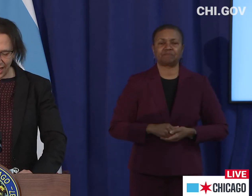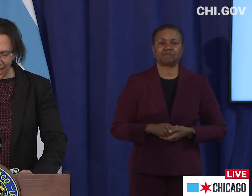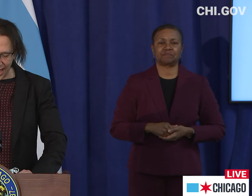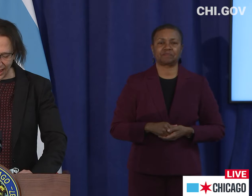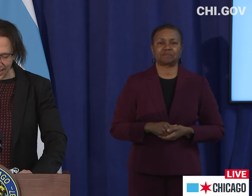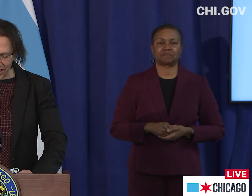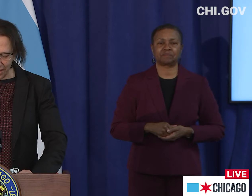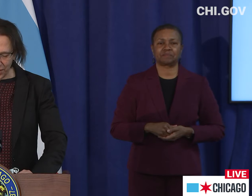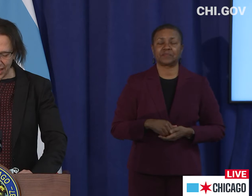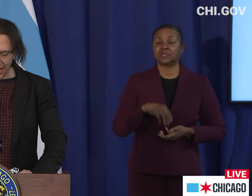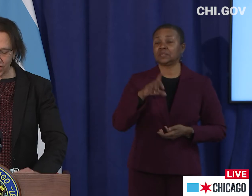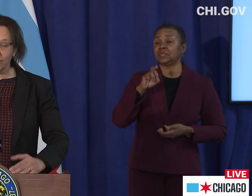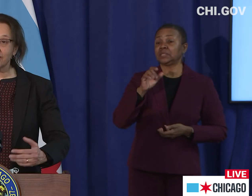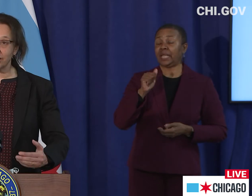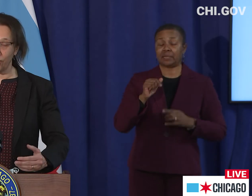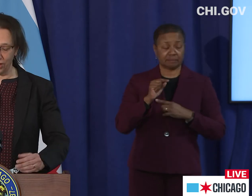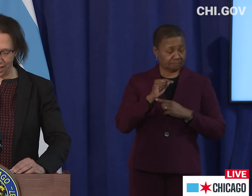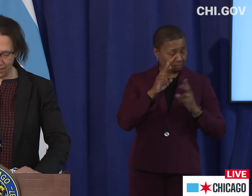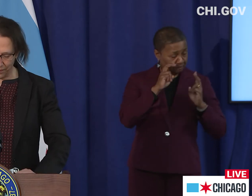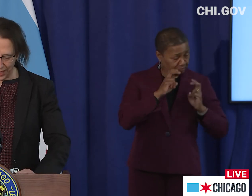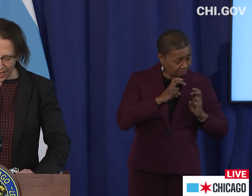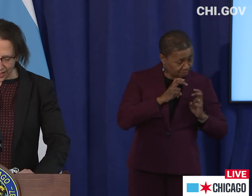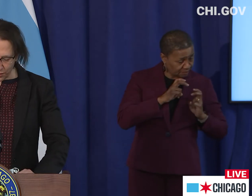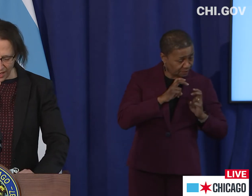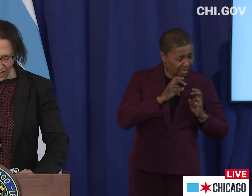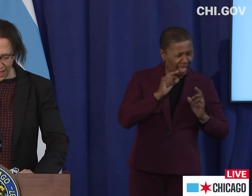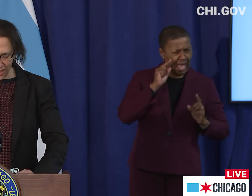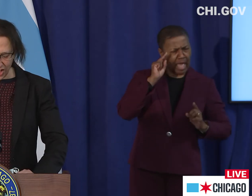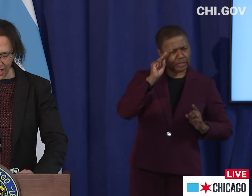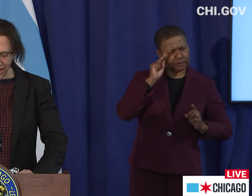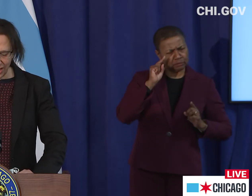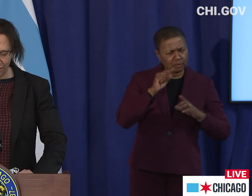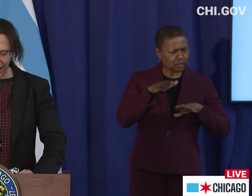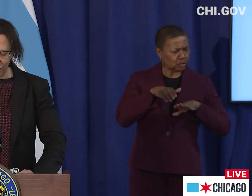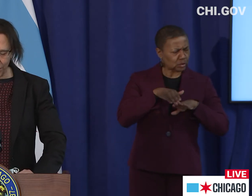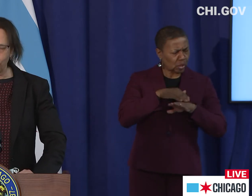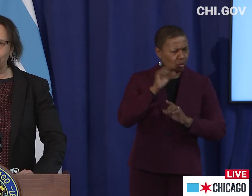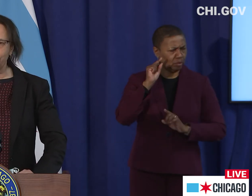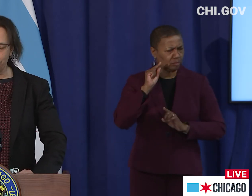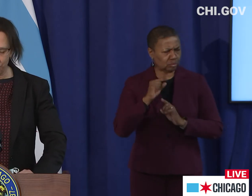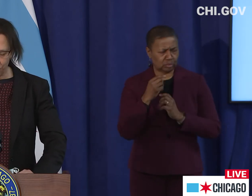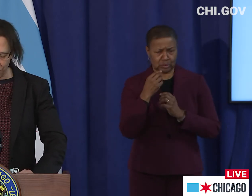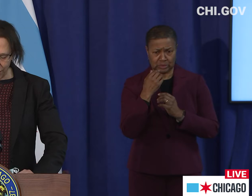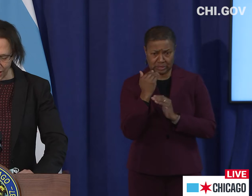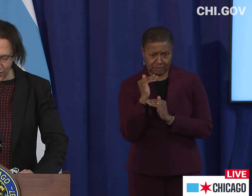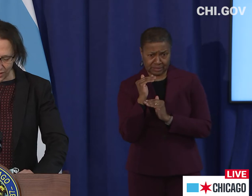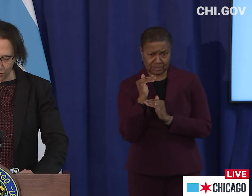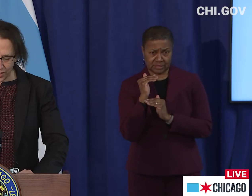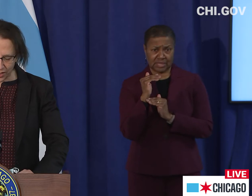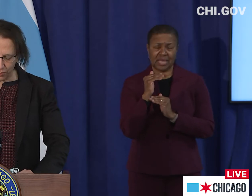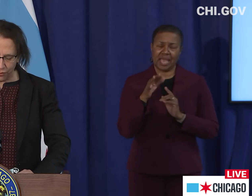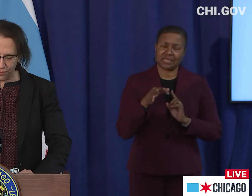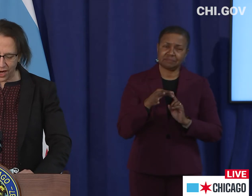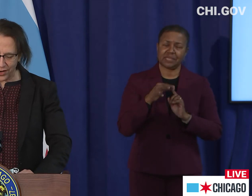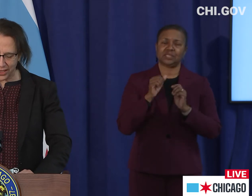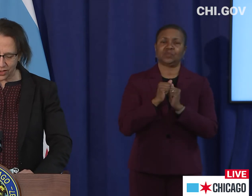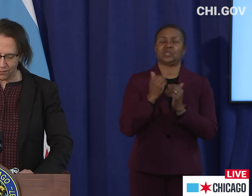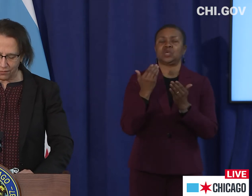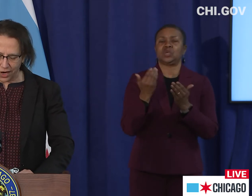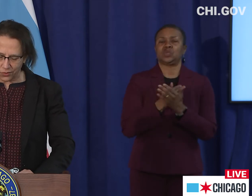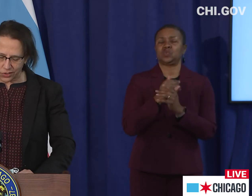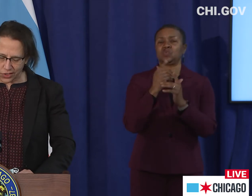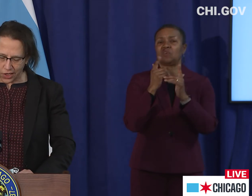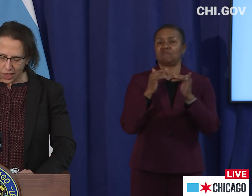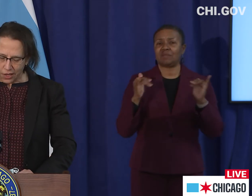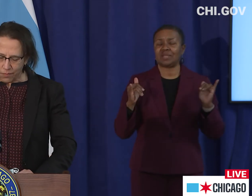Examining the data and lessening mitigation slowly, especially in a changing environment with new, very transmissible variants